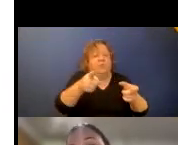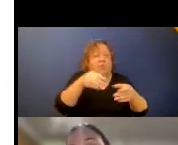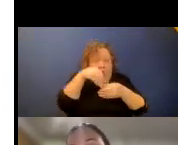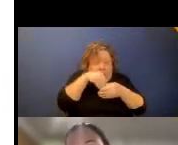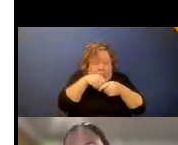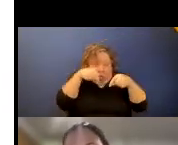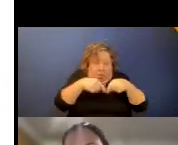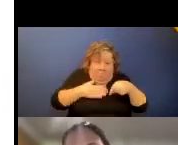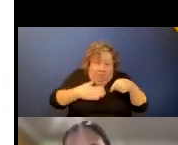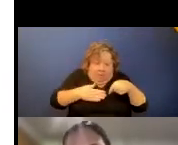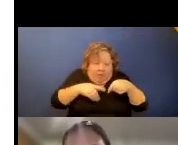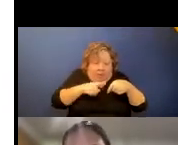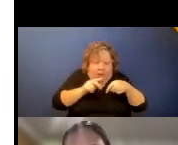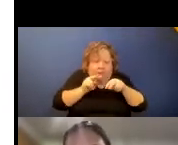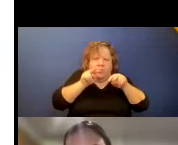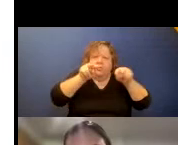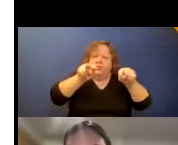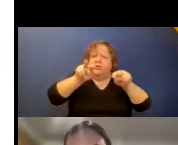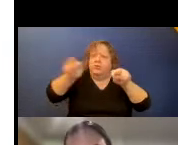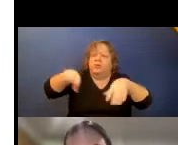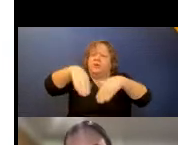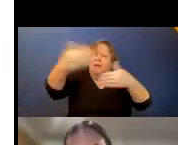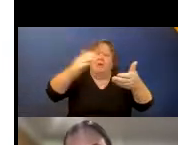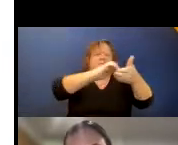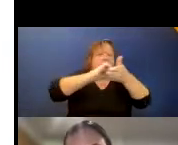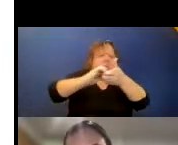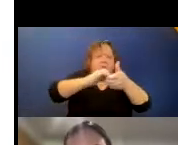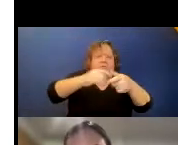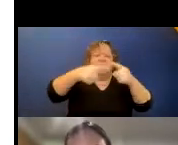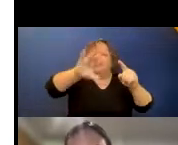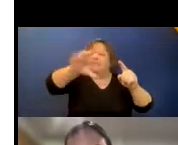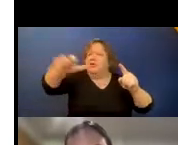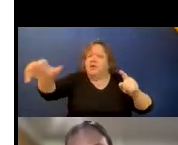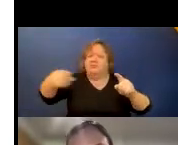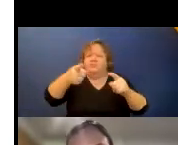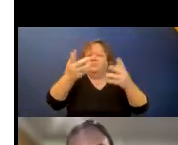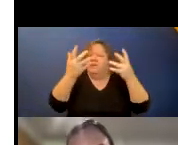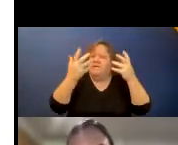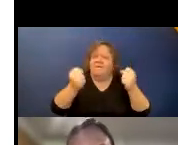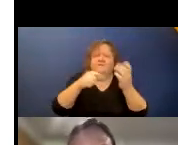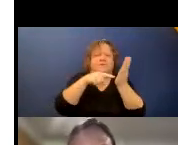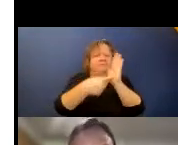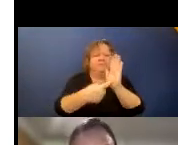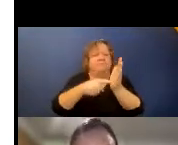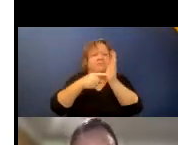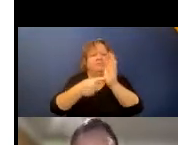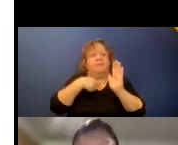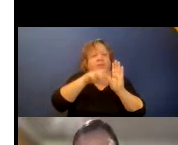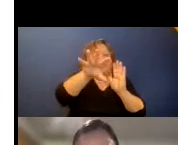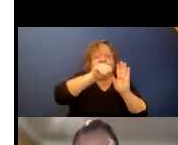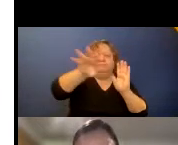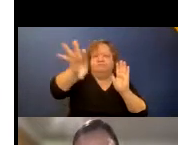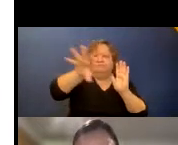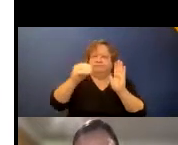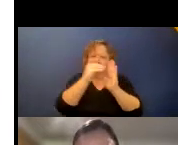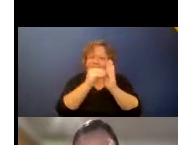would share a whole host of case studies, best practices, and testimonials. And then under go, it would almost